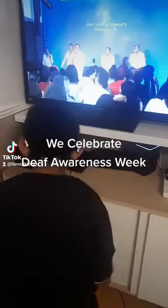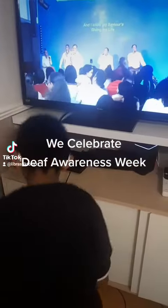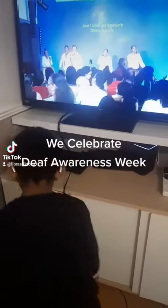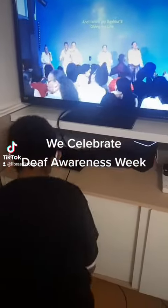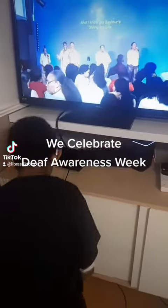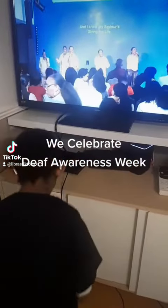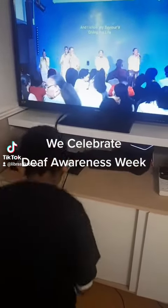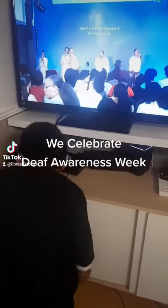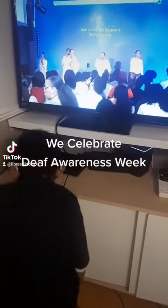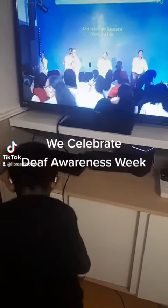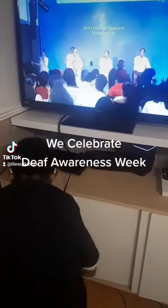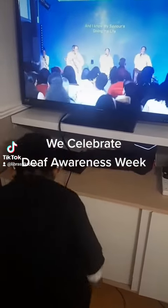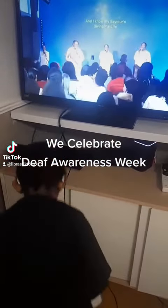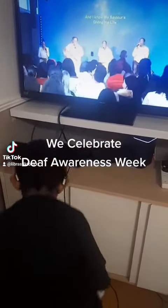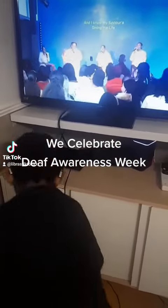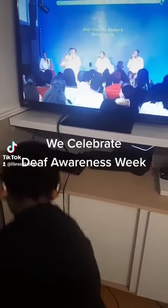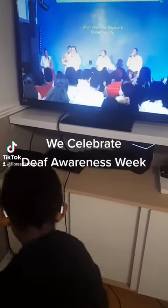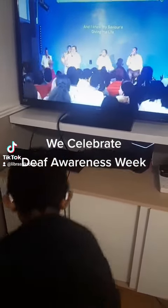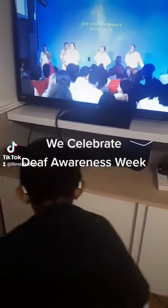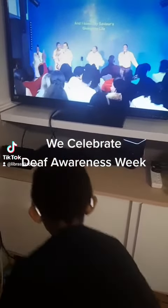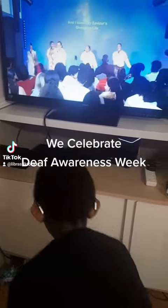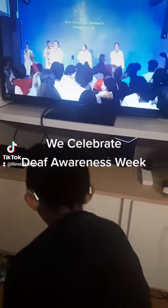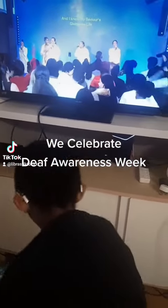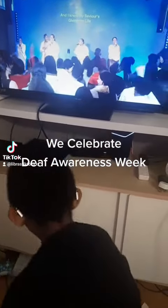there's nothing other fun yeah